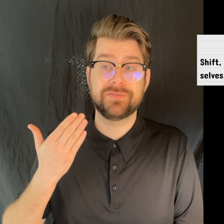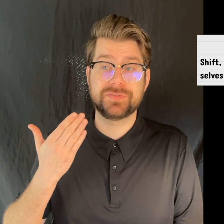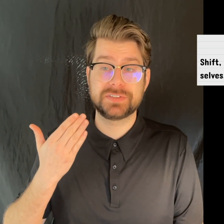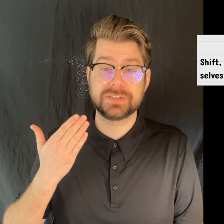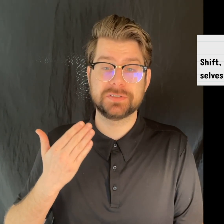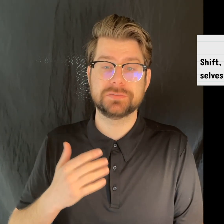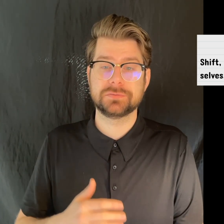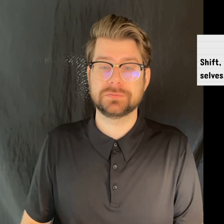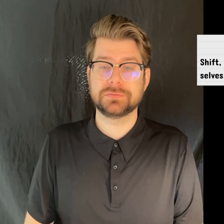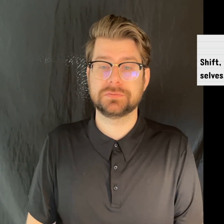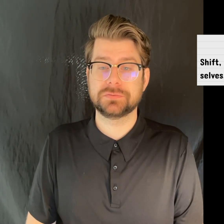laughed,